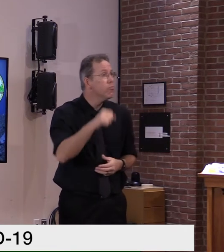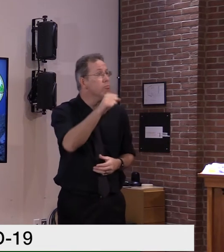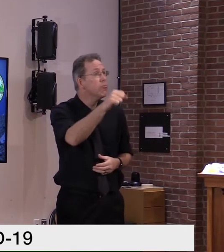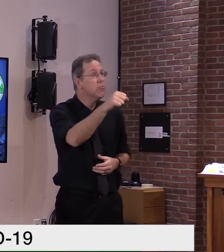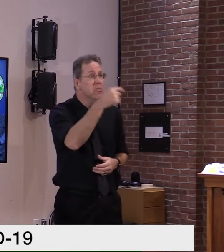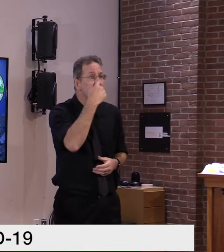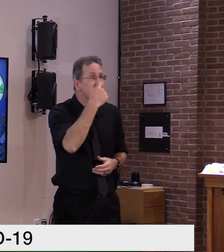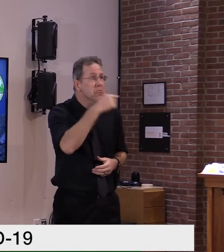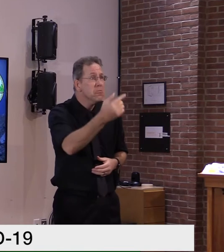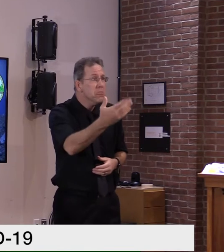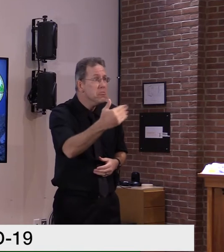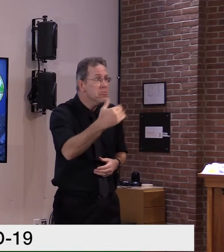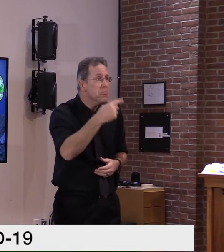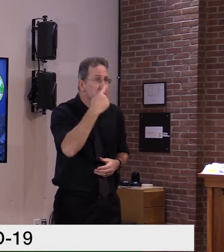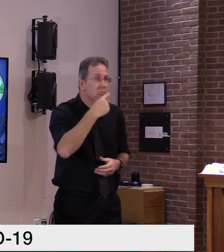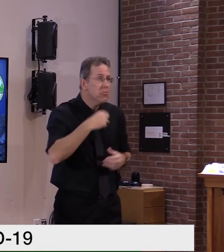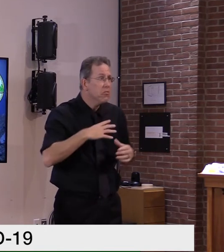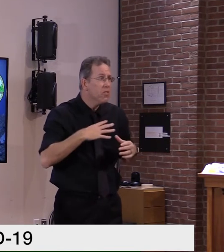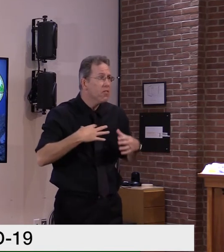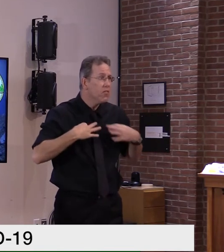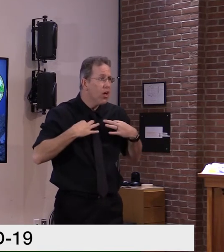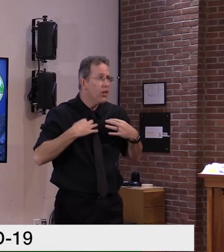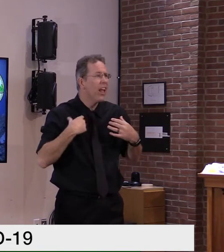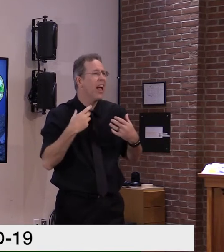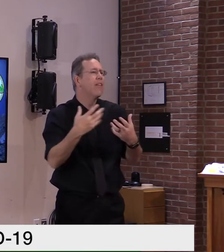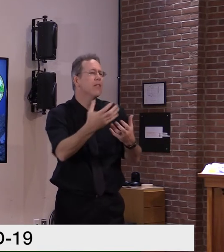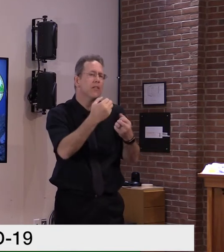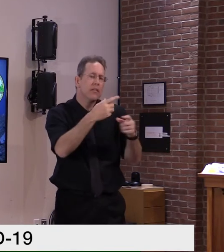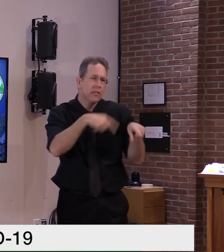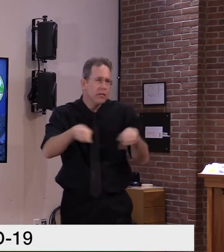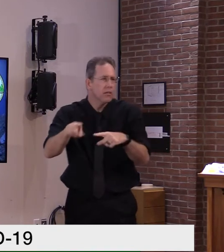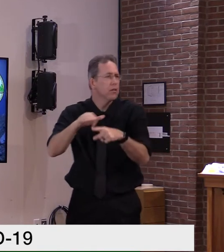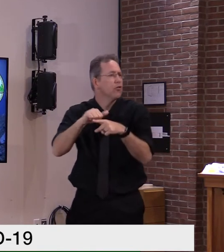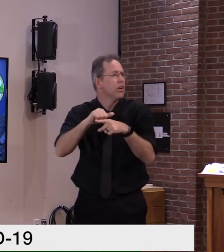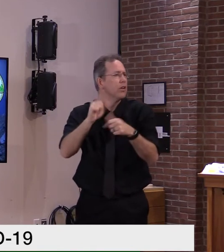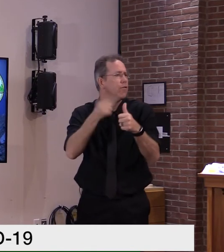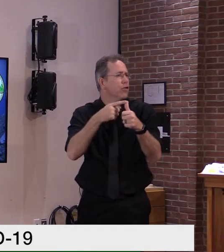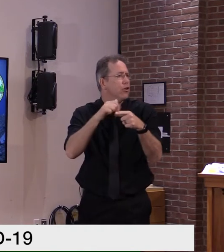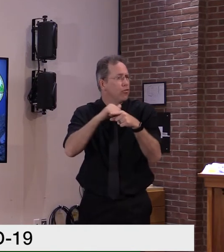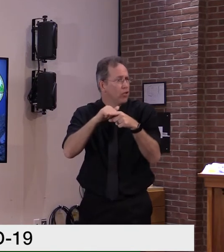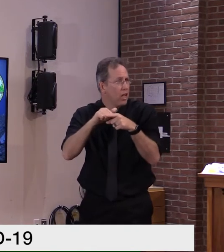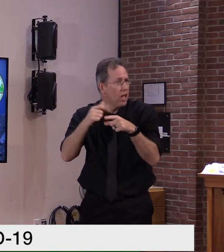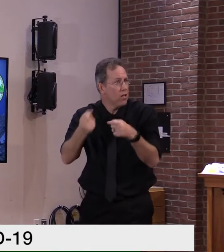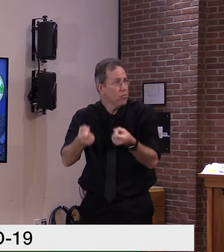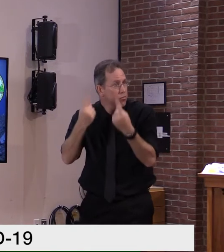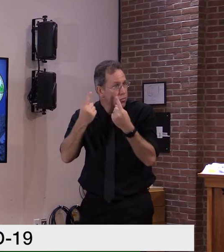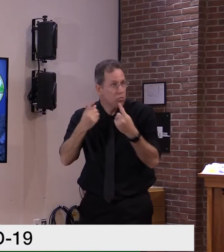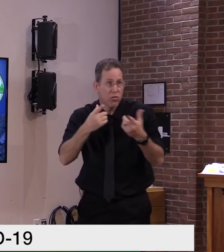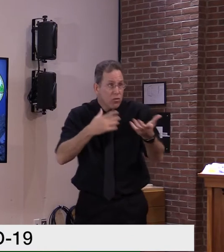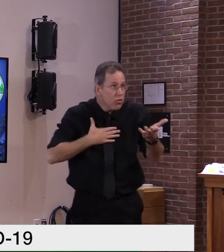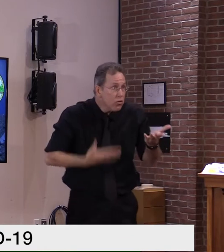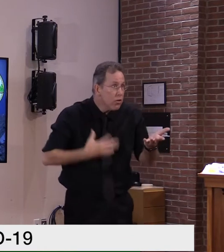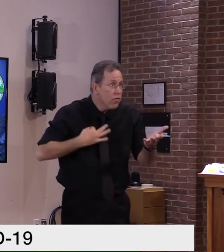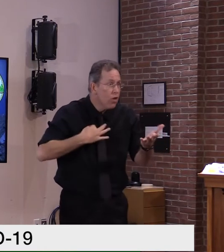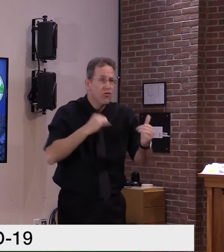I will have somebody contact you, Lisa, because I would appreciate that,